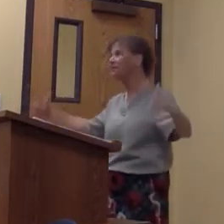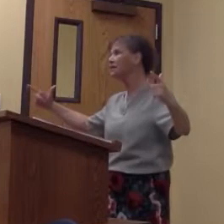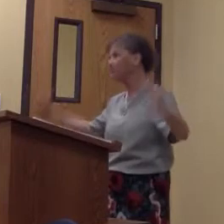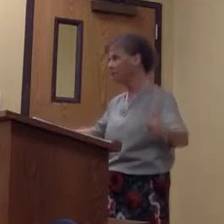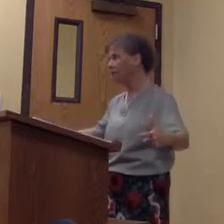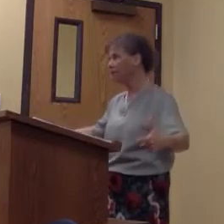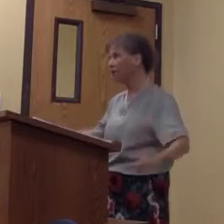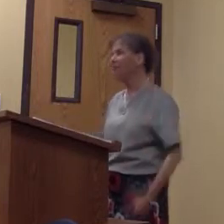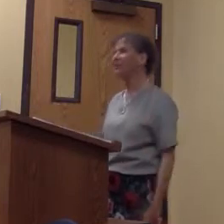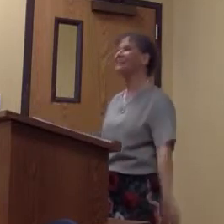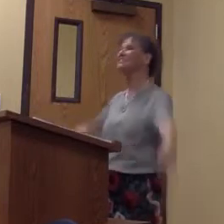gigantic, whatever is